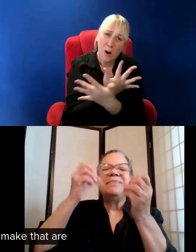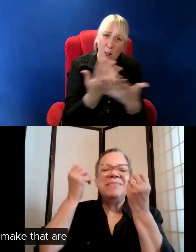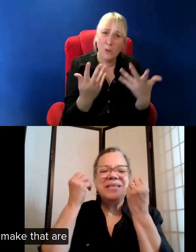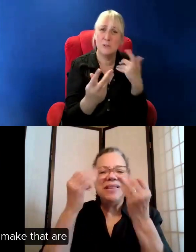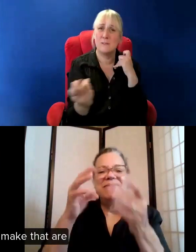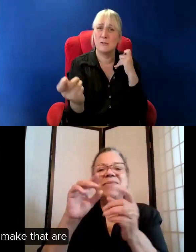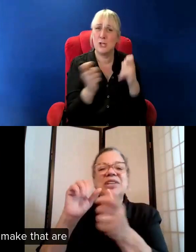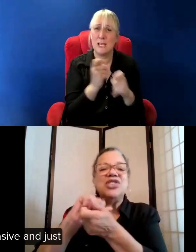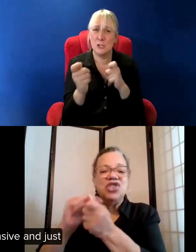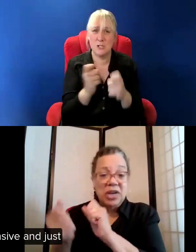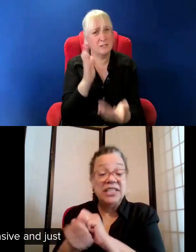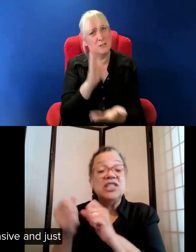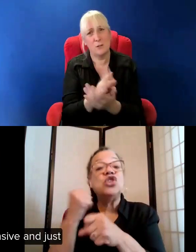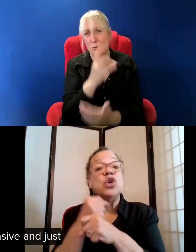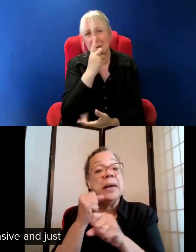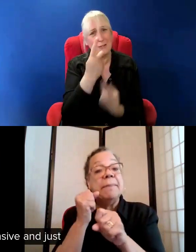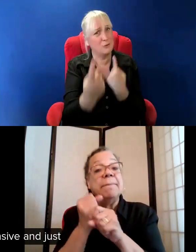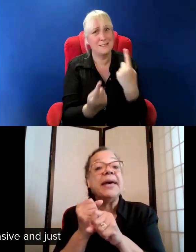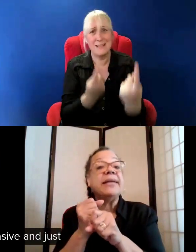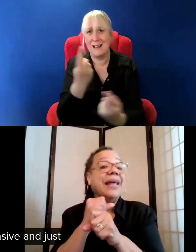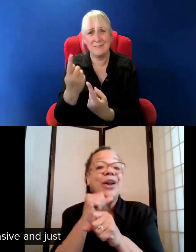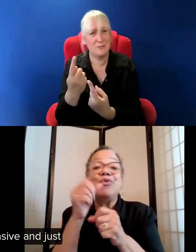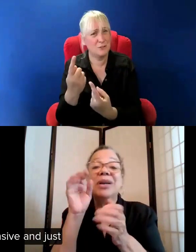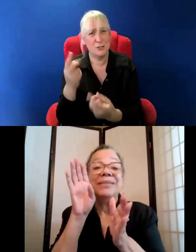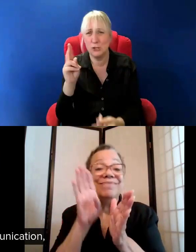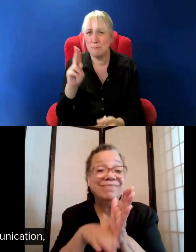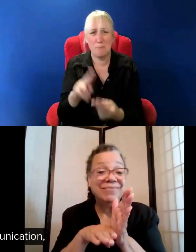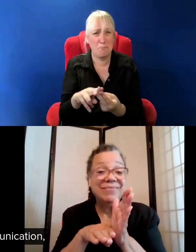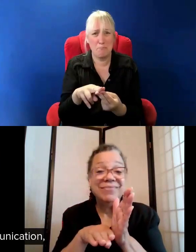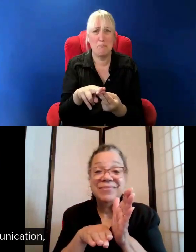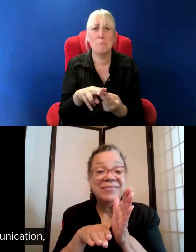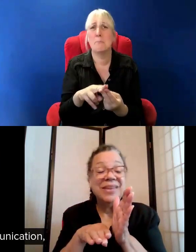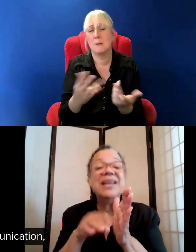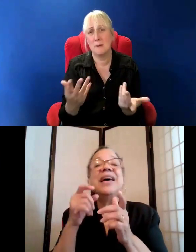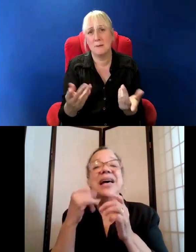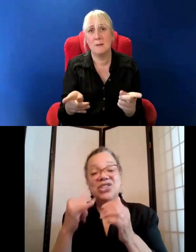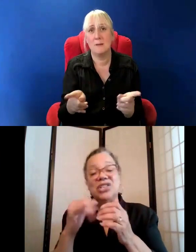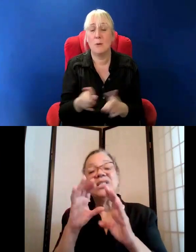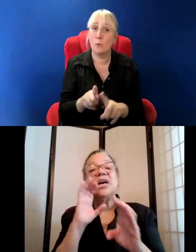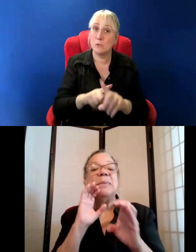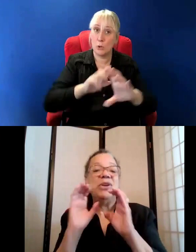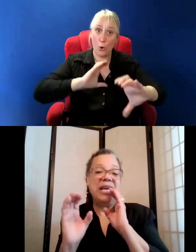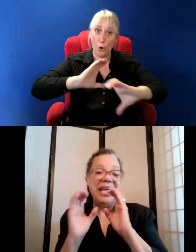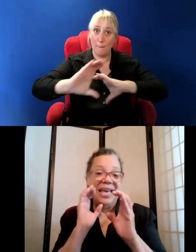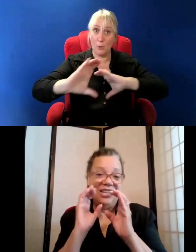could make that are quite inexpensive, and just the communication,